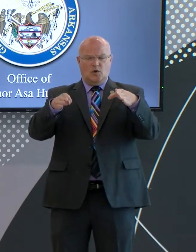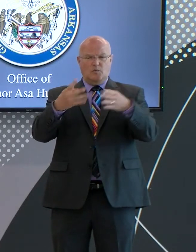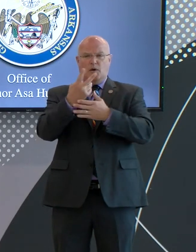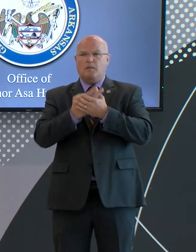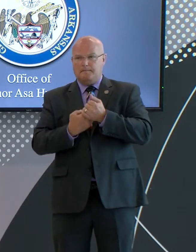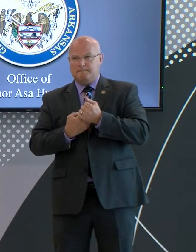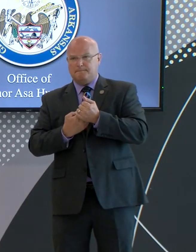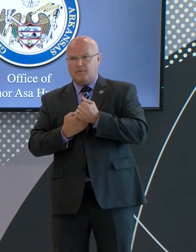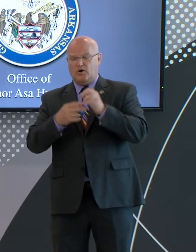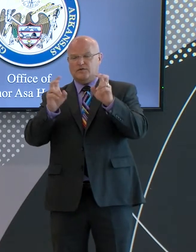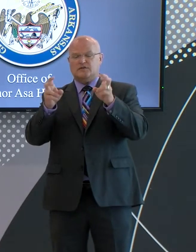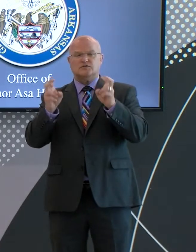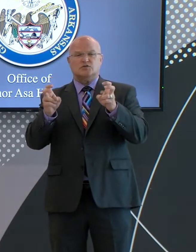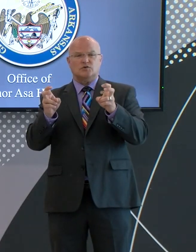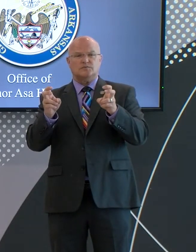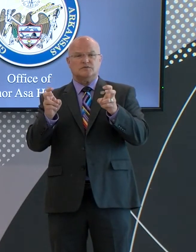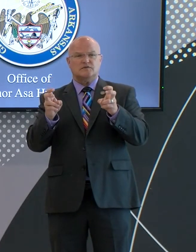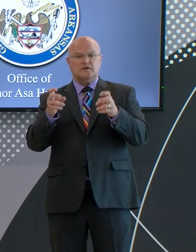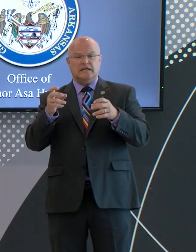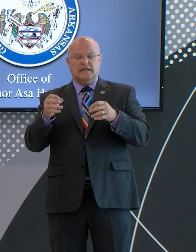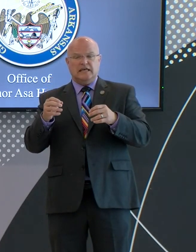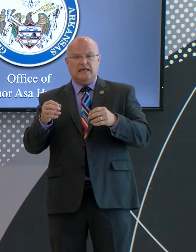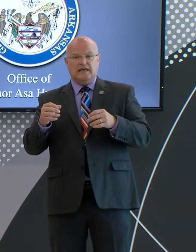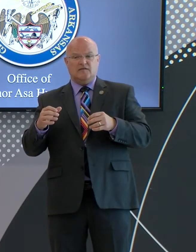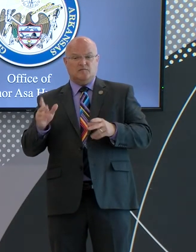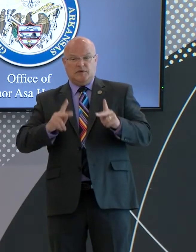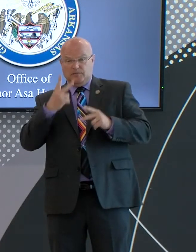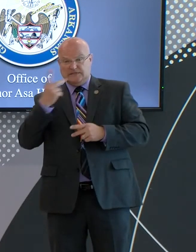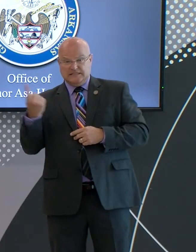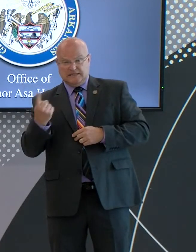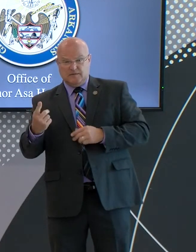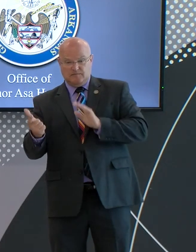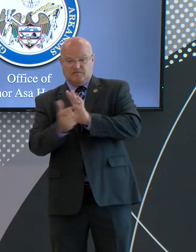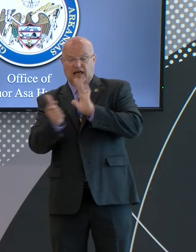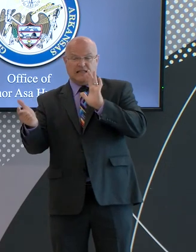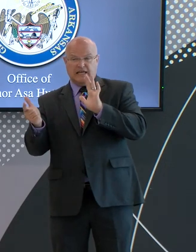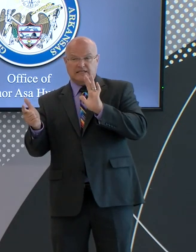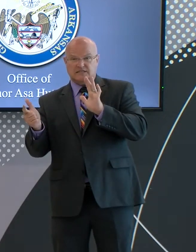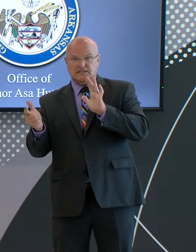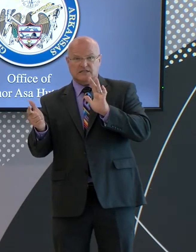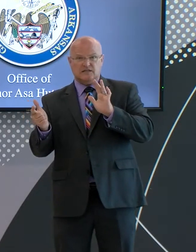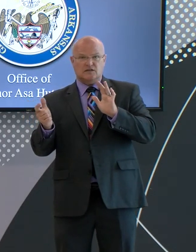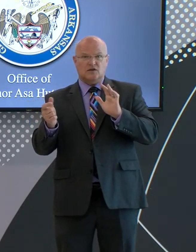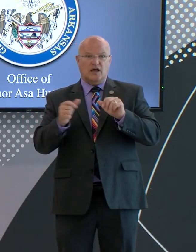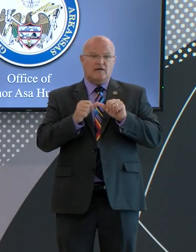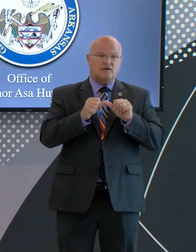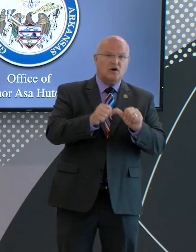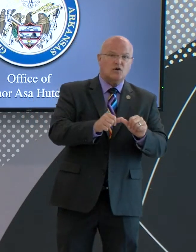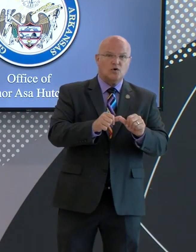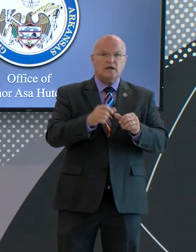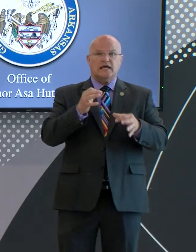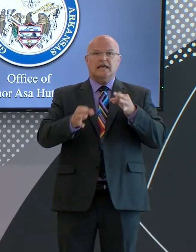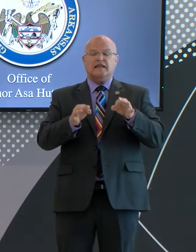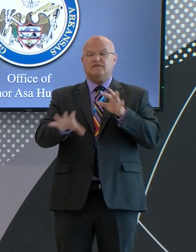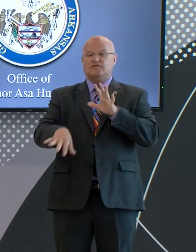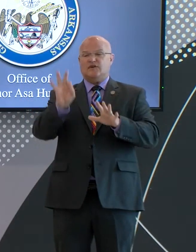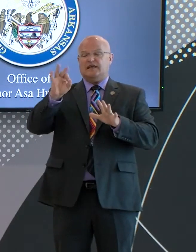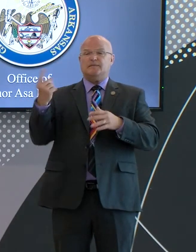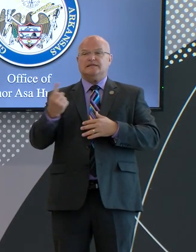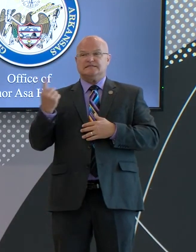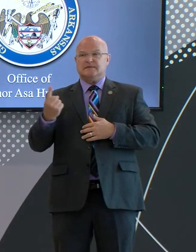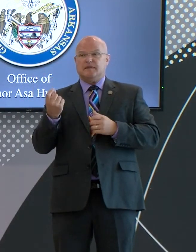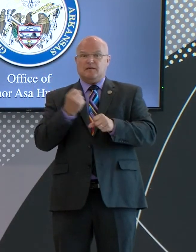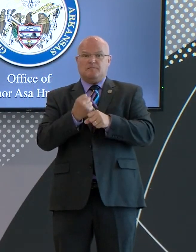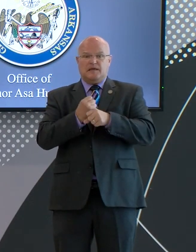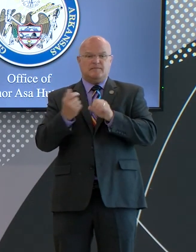both in terms of whether officials see something that might be a violation, happen ongoing, and then whether you find out about something that